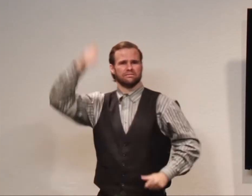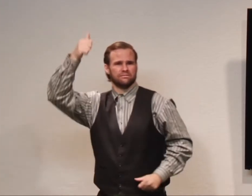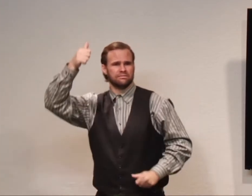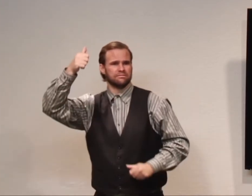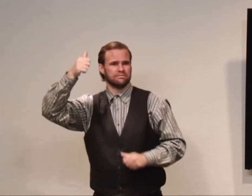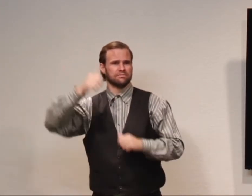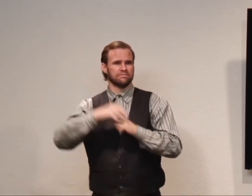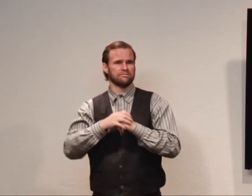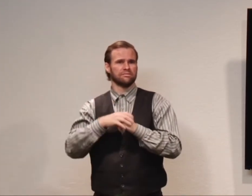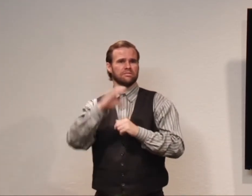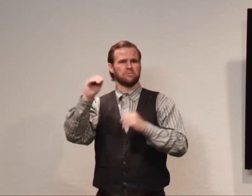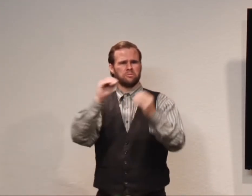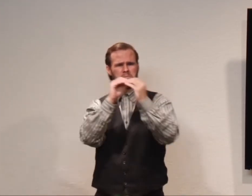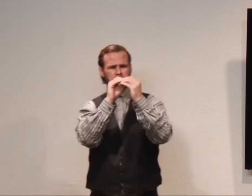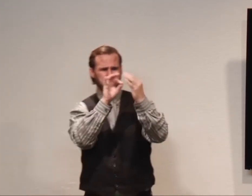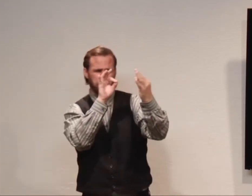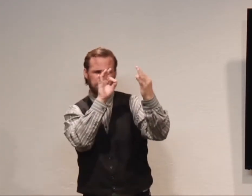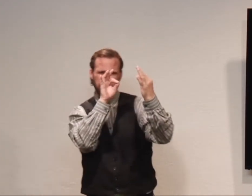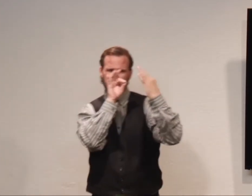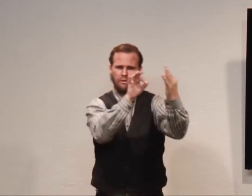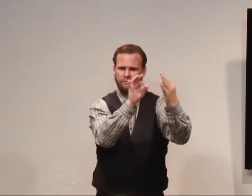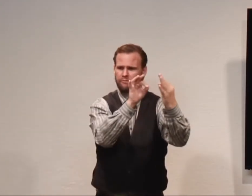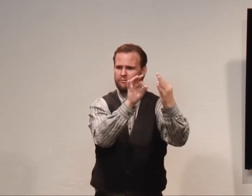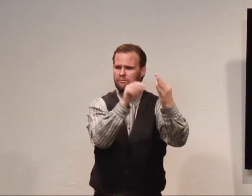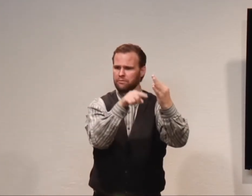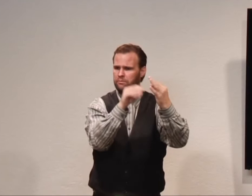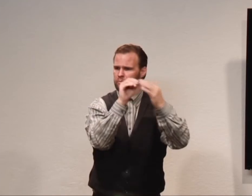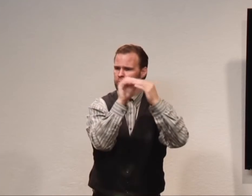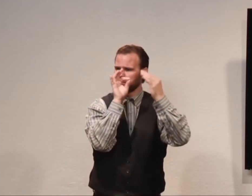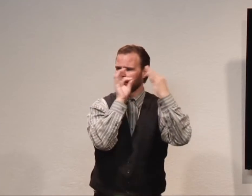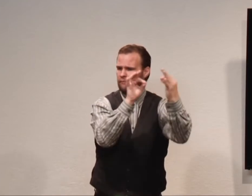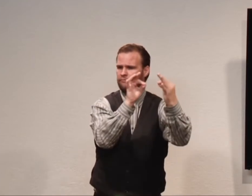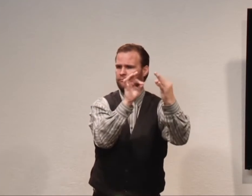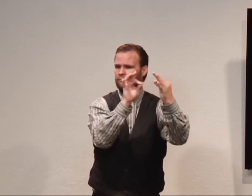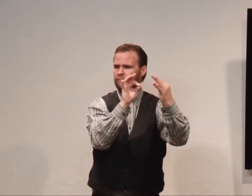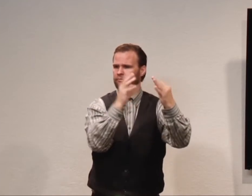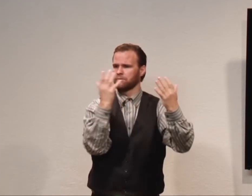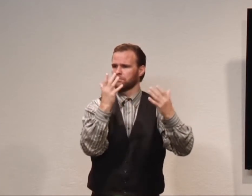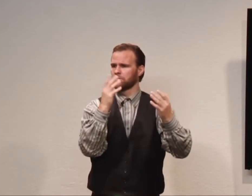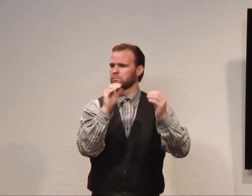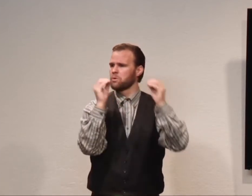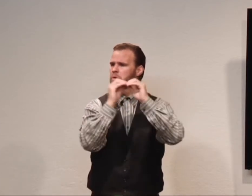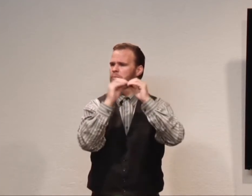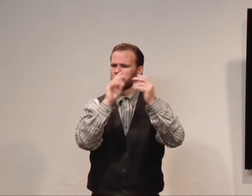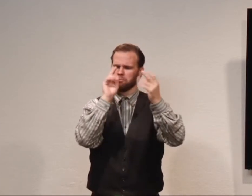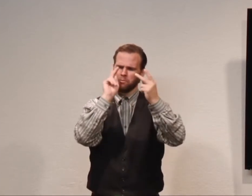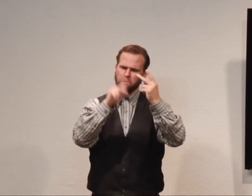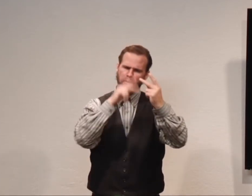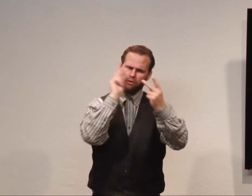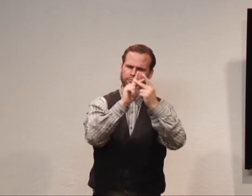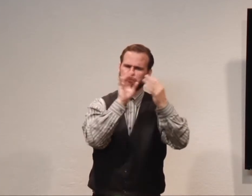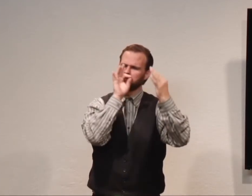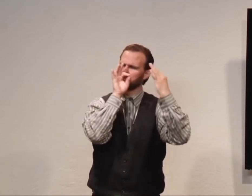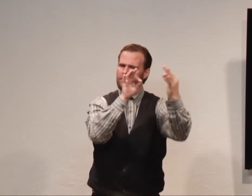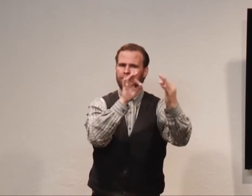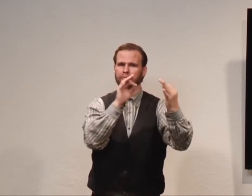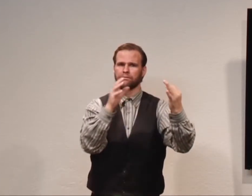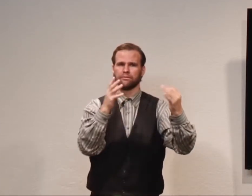He has entered the greater, more perfect tabernacle in heaven.